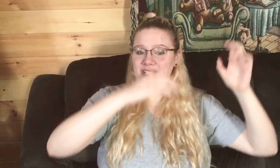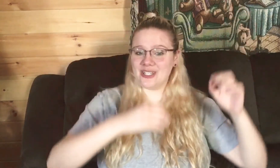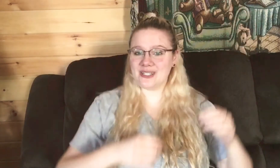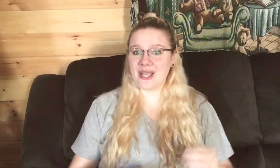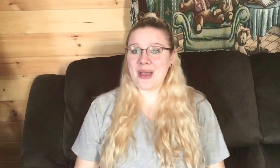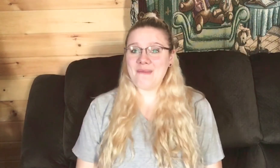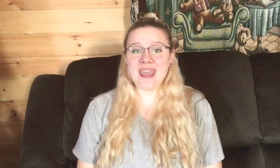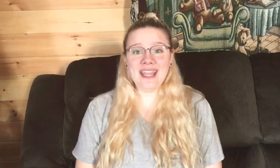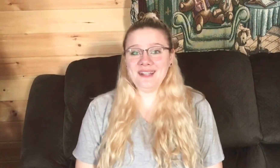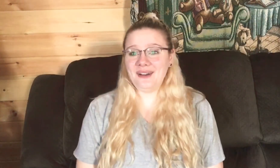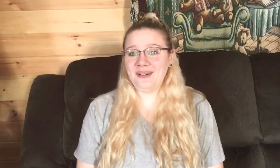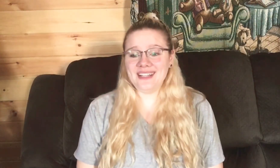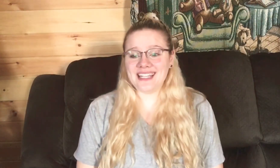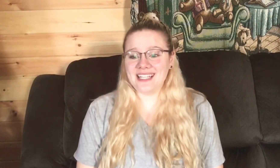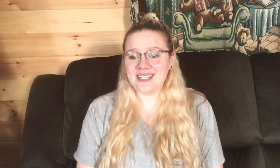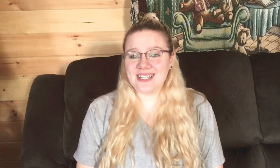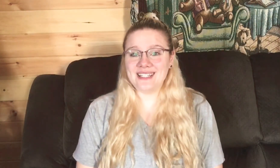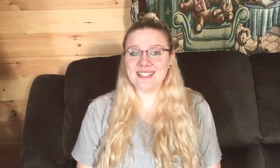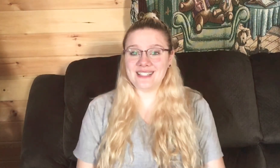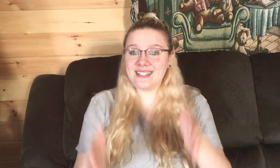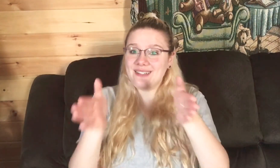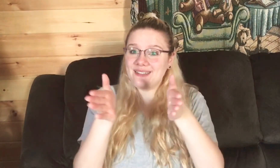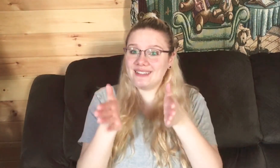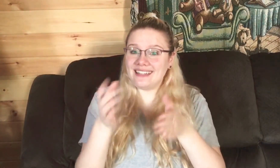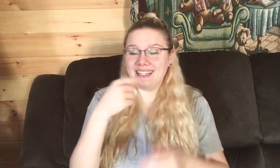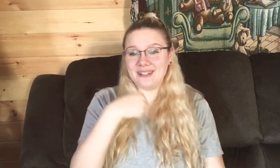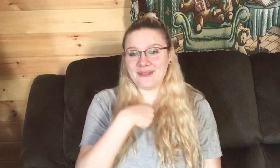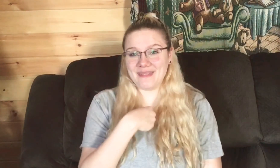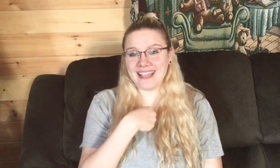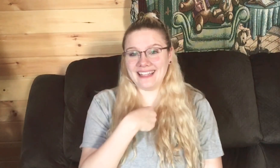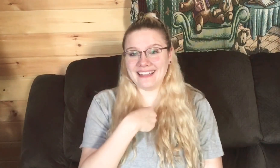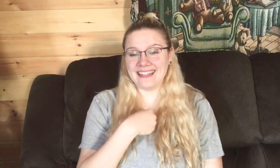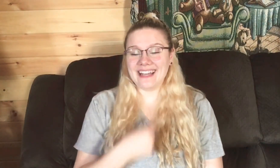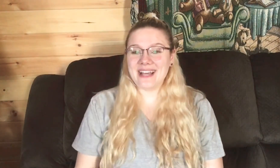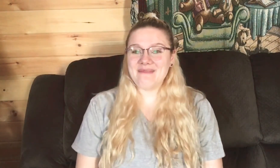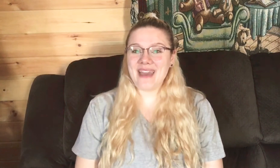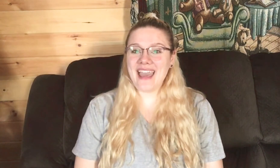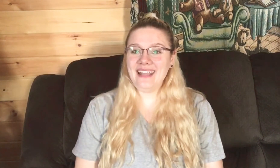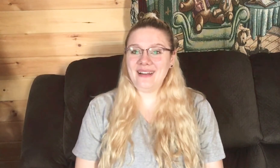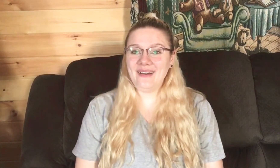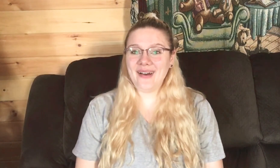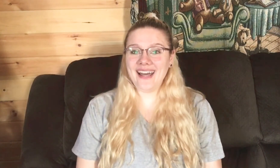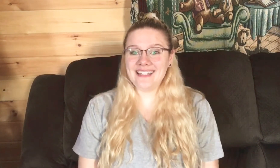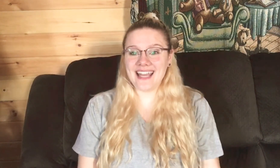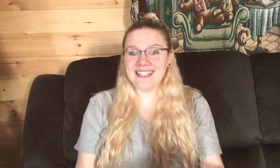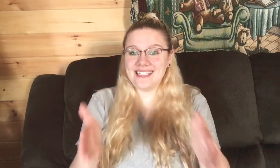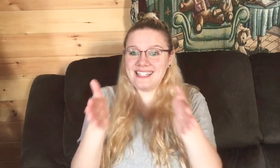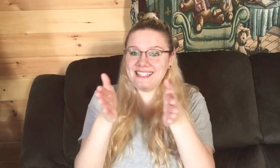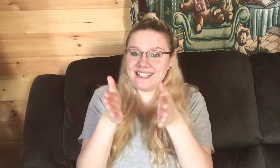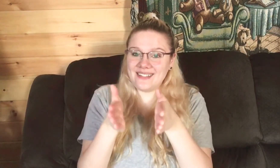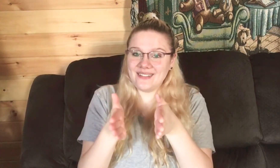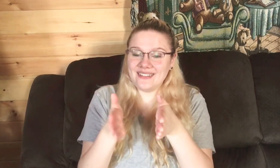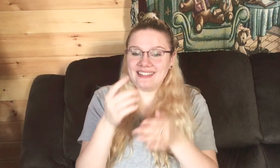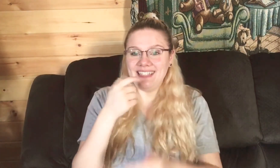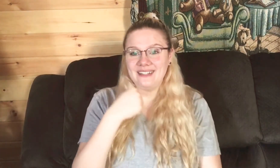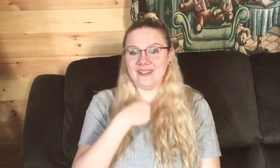changes. Pay no attention to little me. Pay no attention to little